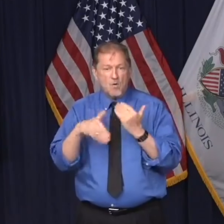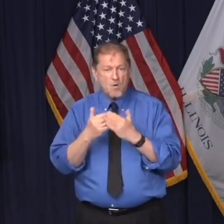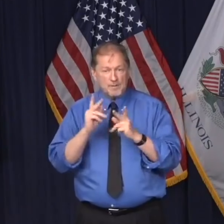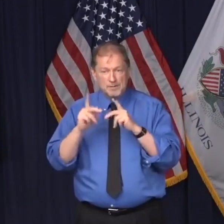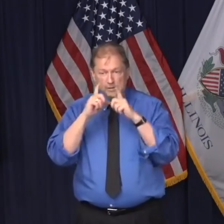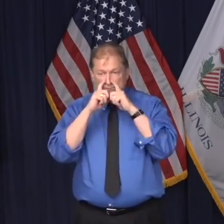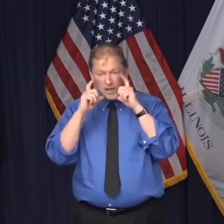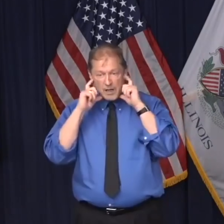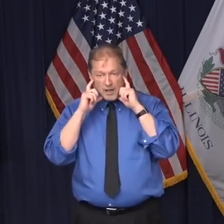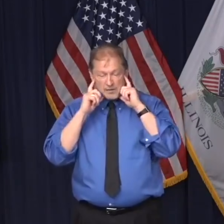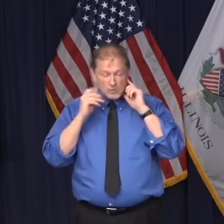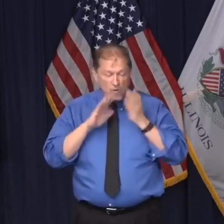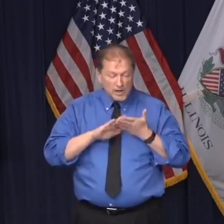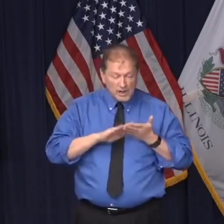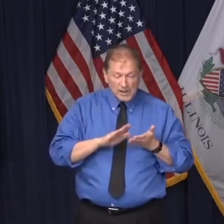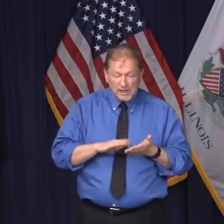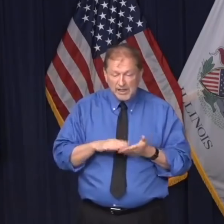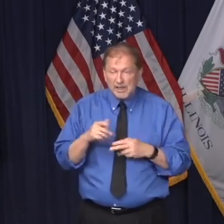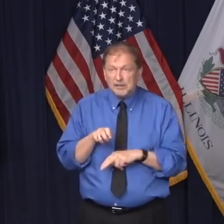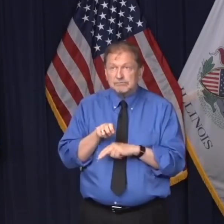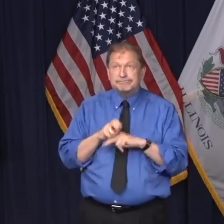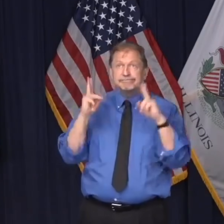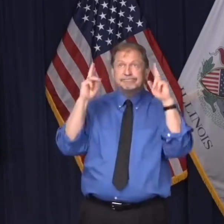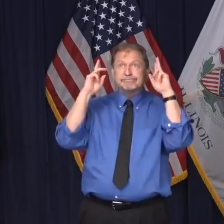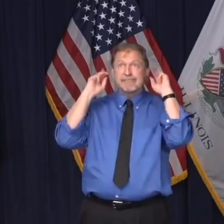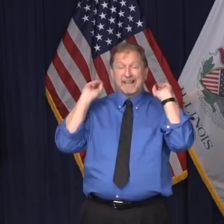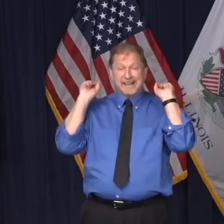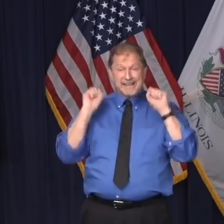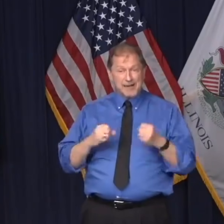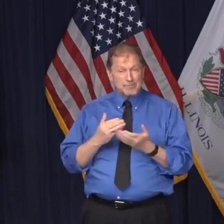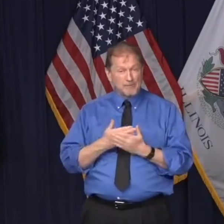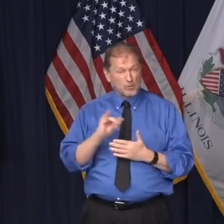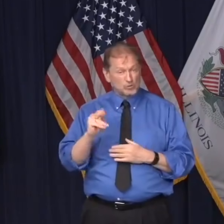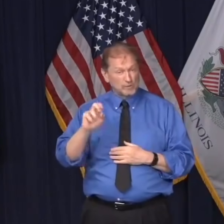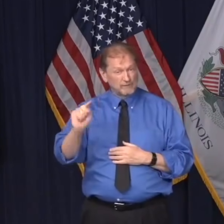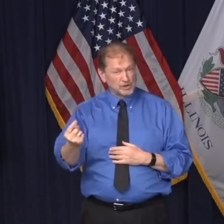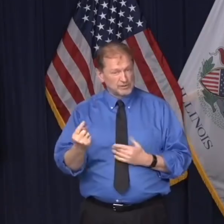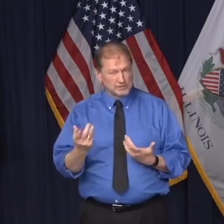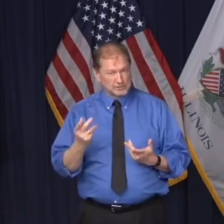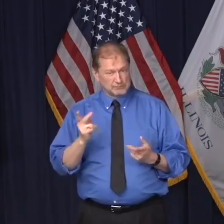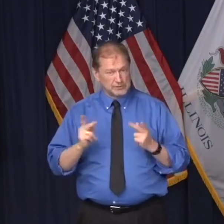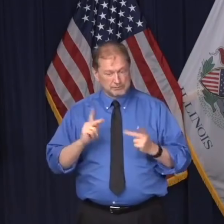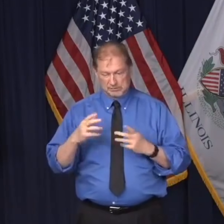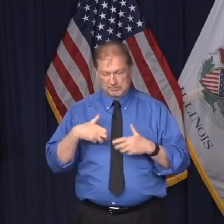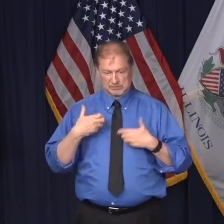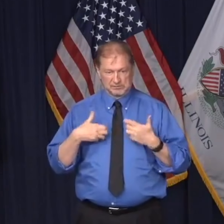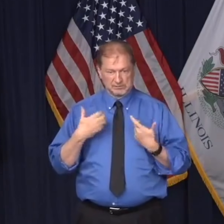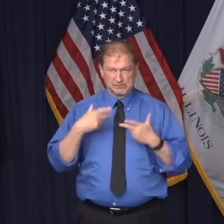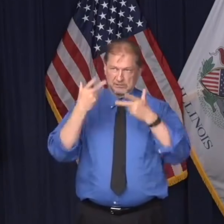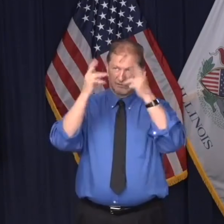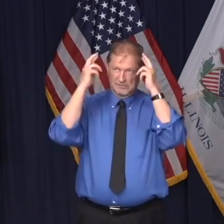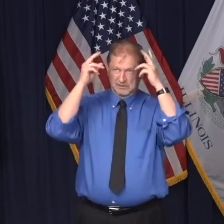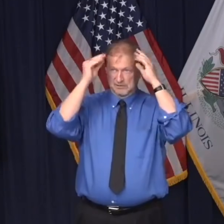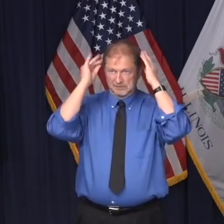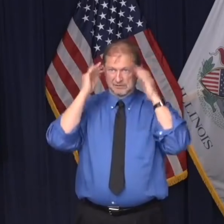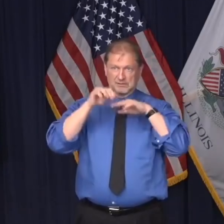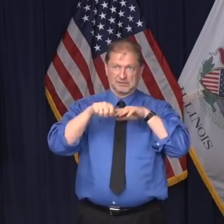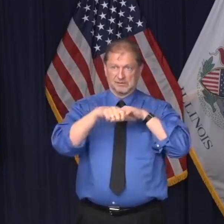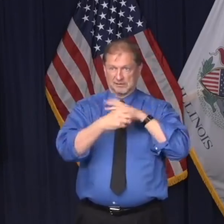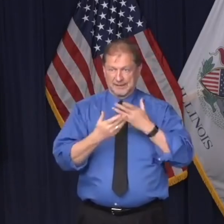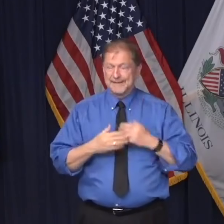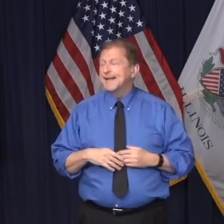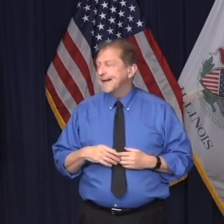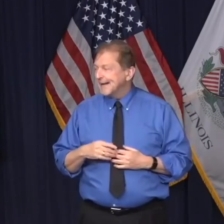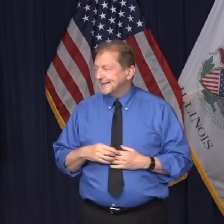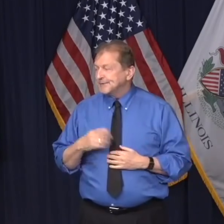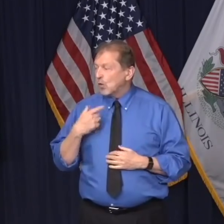are sanitized regularly. That's from Jim Haggerty at Rock River Times. Mm-hmm. Look, we're considering how to open all kinds